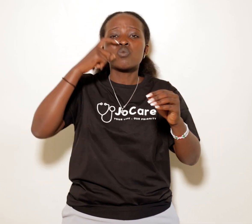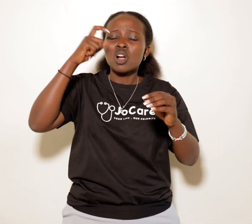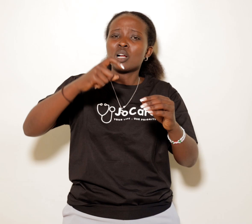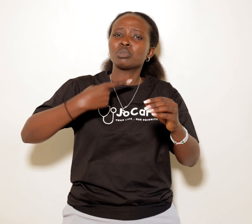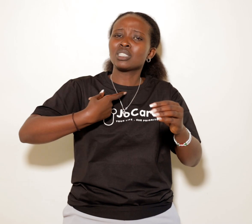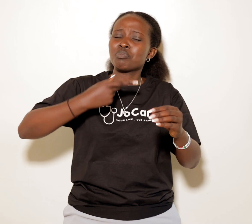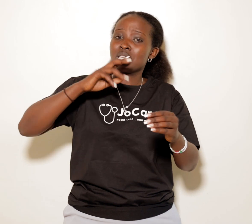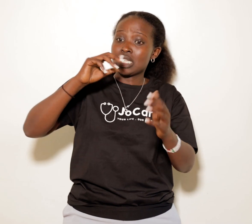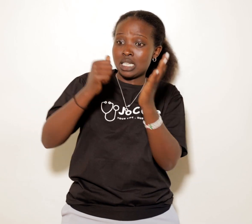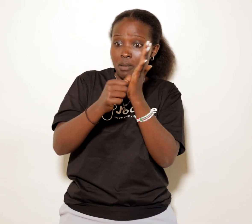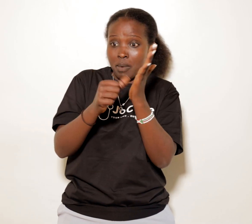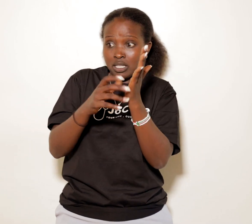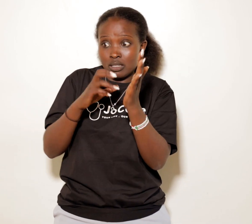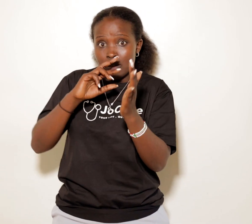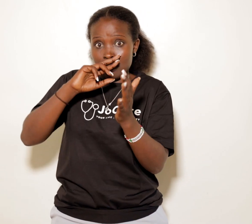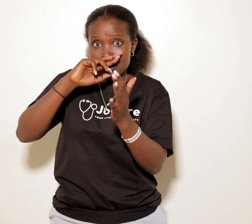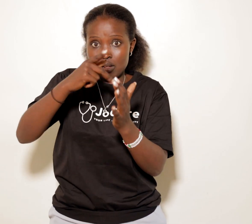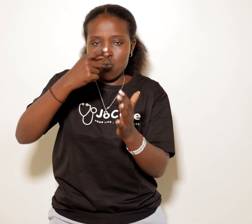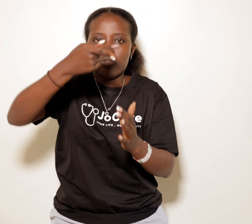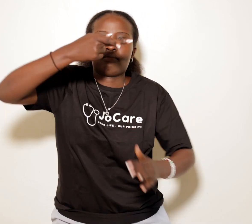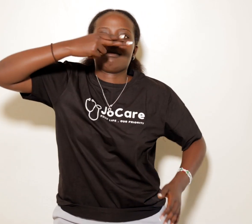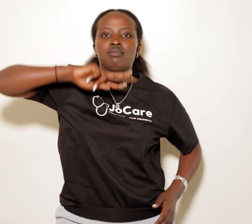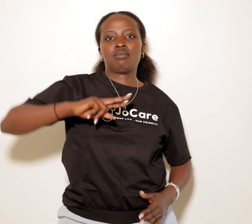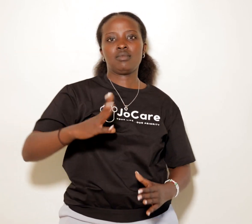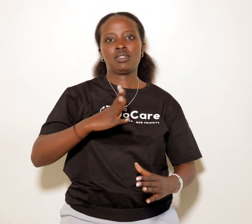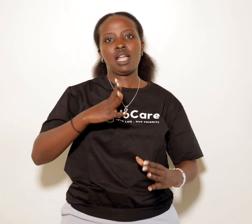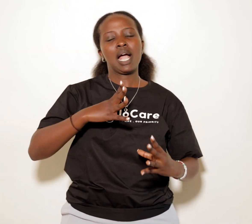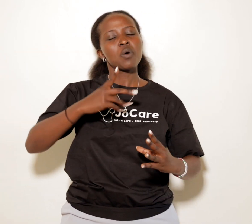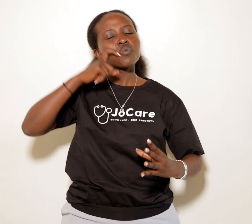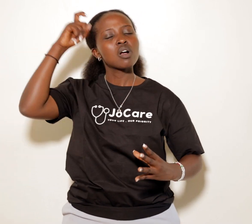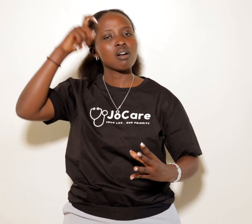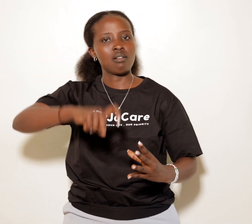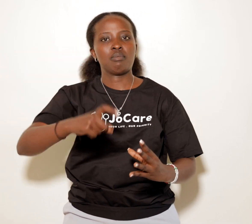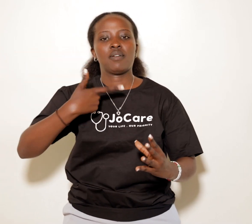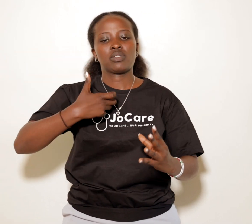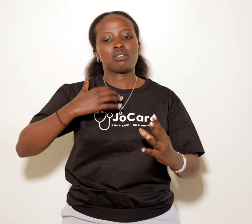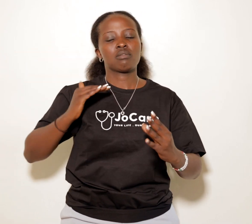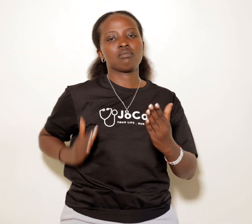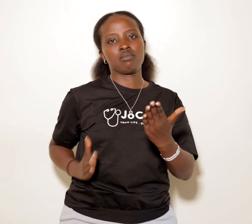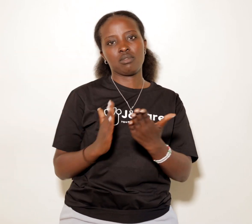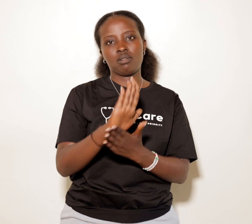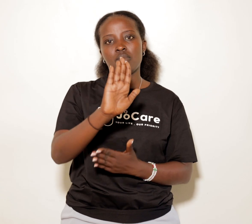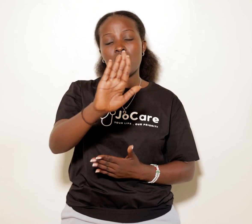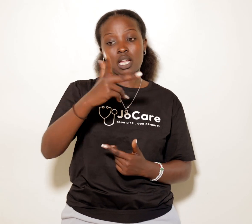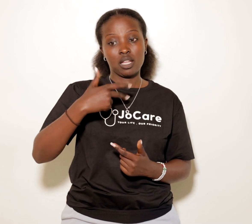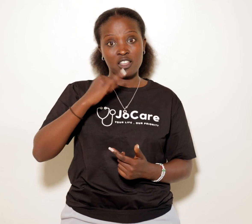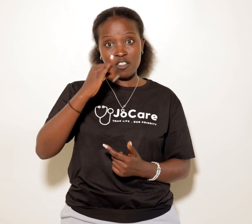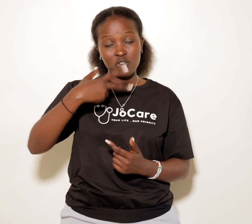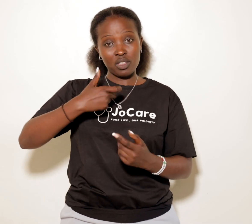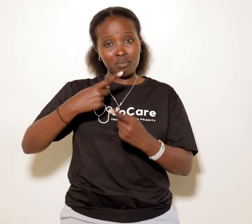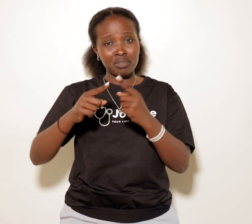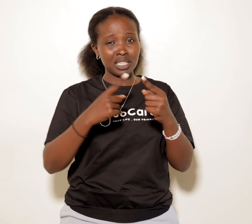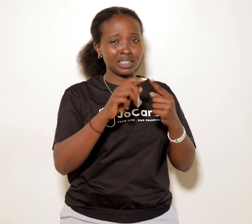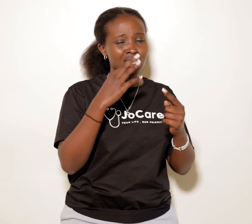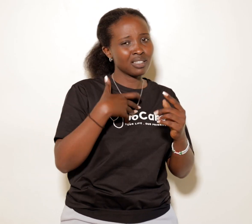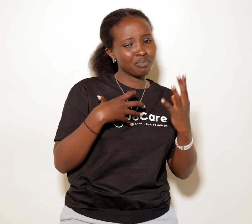answer their questions, and we should not be able to exclude them at all times. So they mostly face different stigma and discrimination in